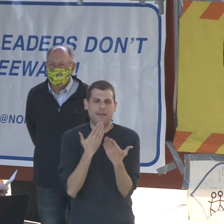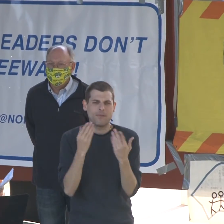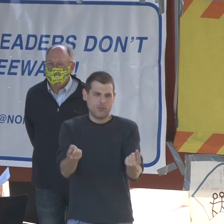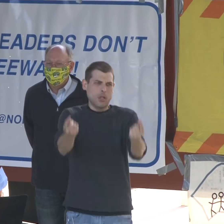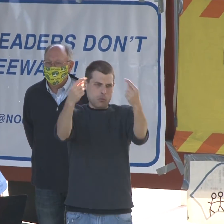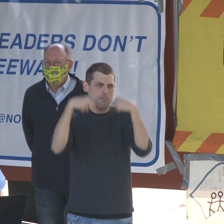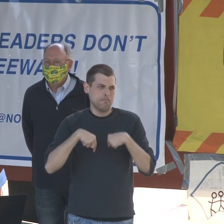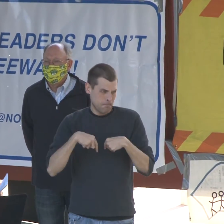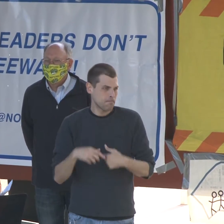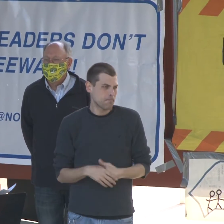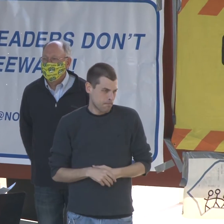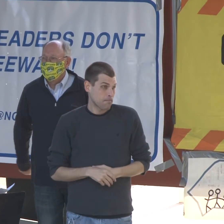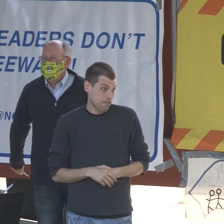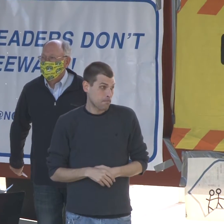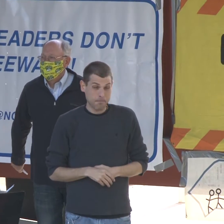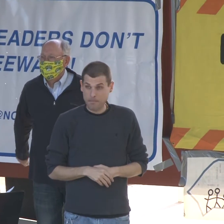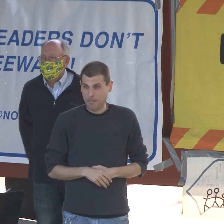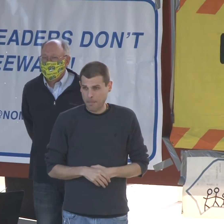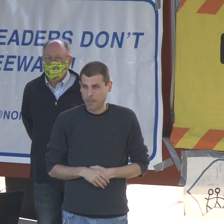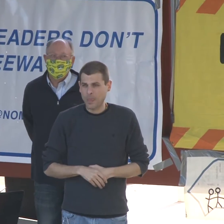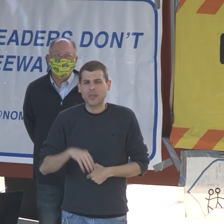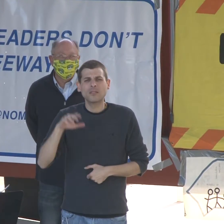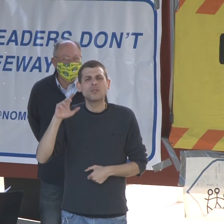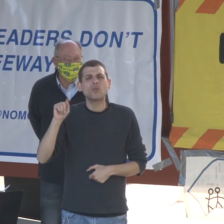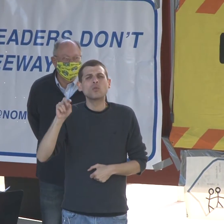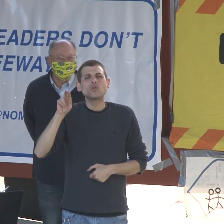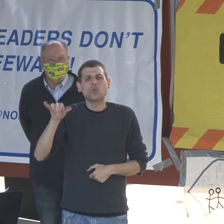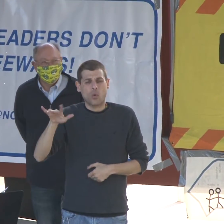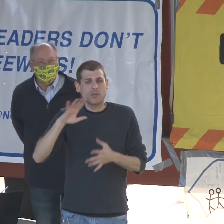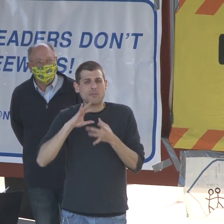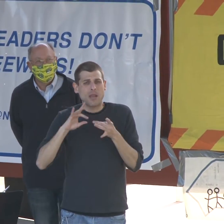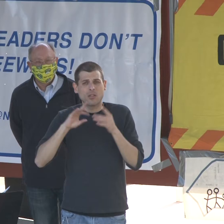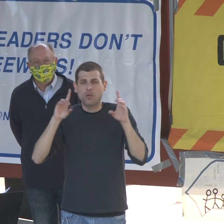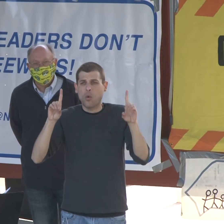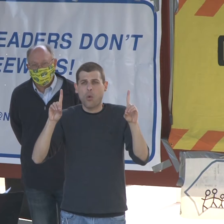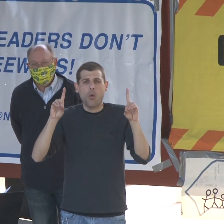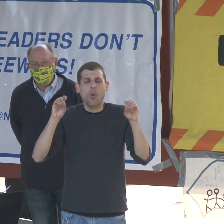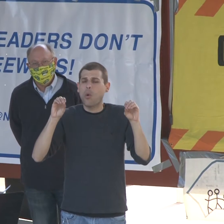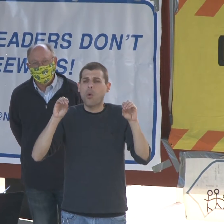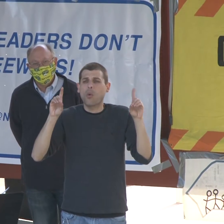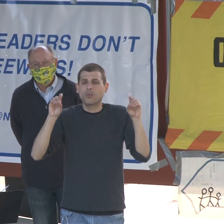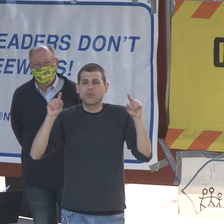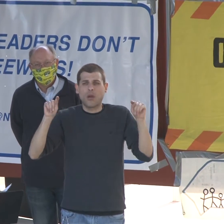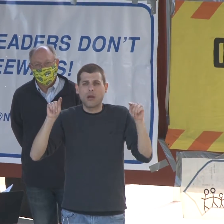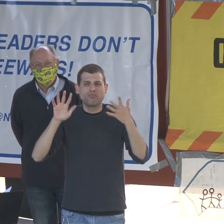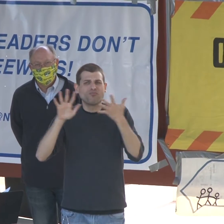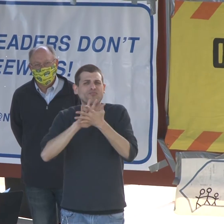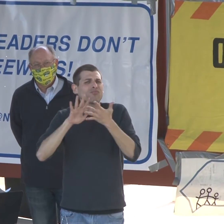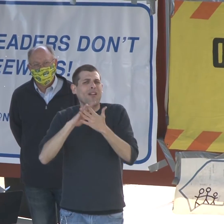today. So Tori spoke a little bit about how ODOT was manipulating the traffic data.